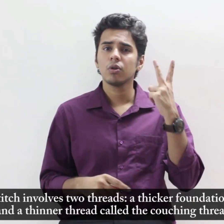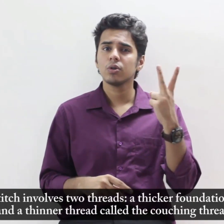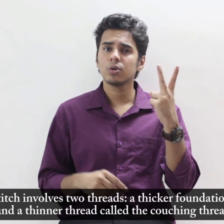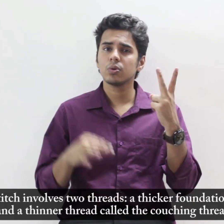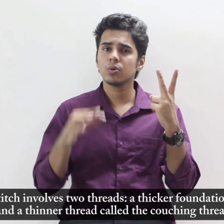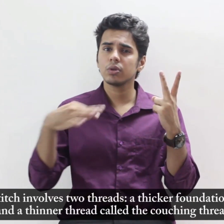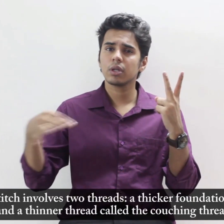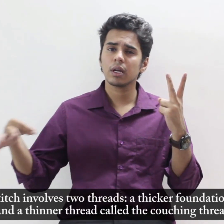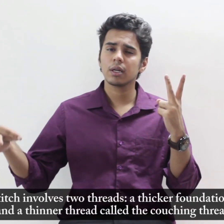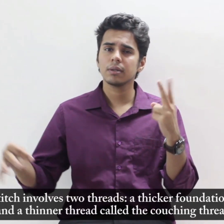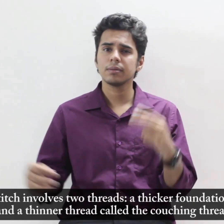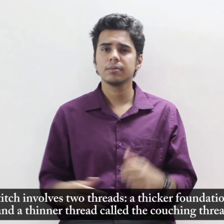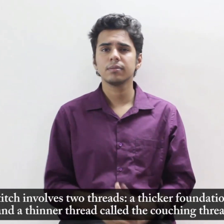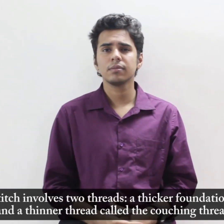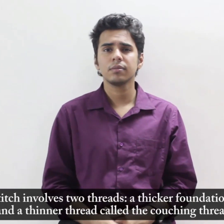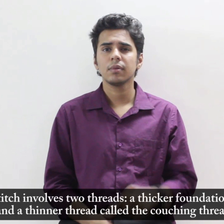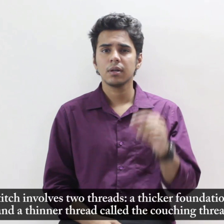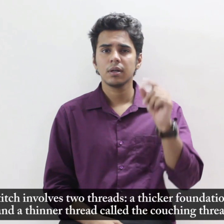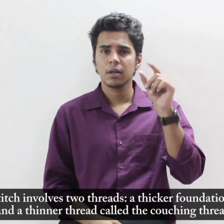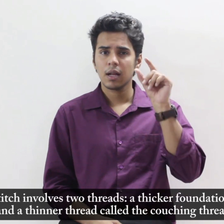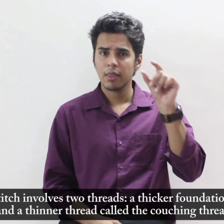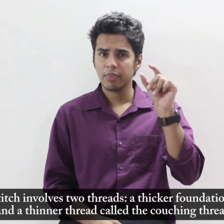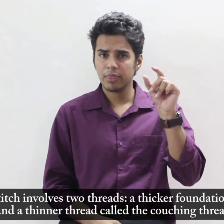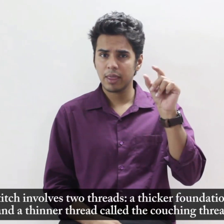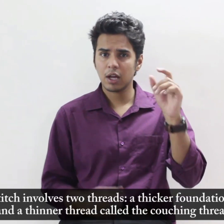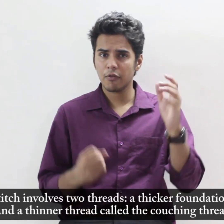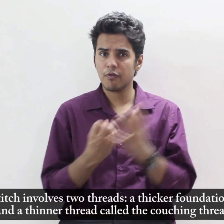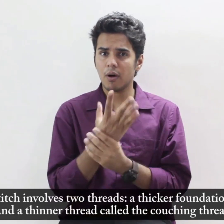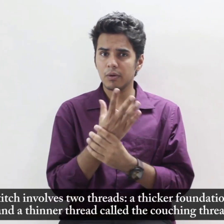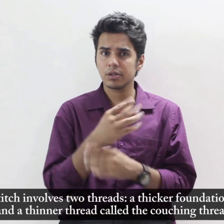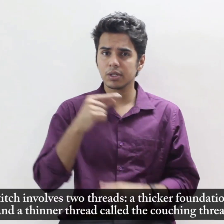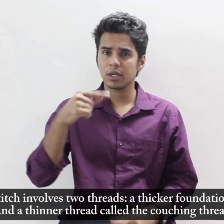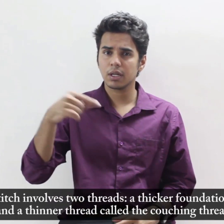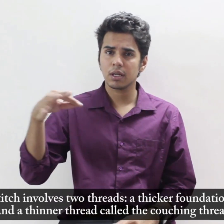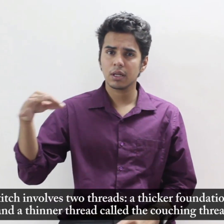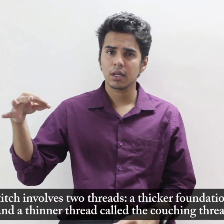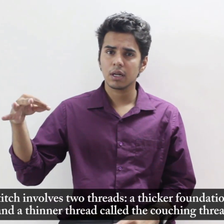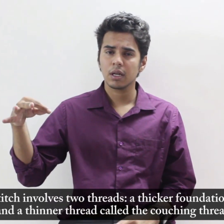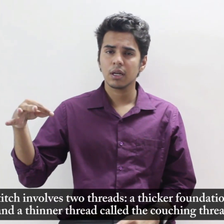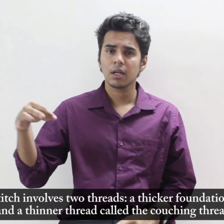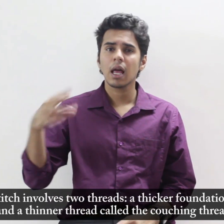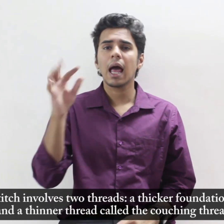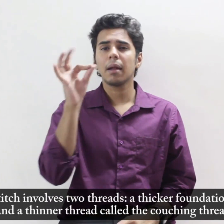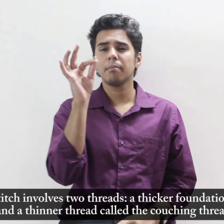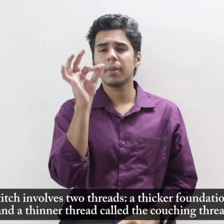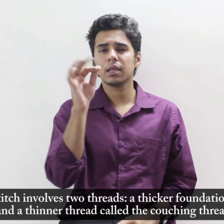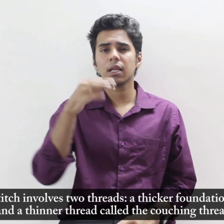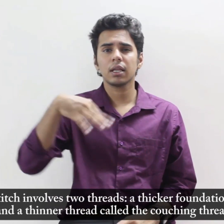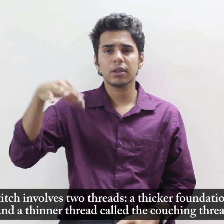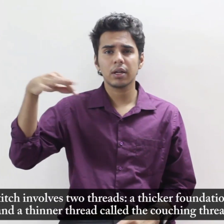This stitch involves two threads, a thicker foundation thread and a thinner thread called the couching thread.